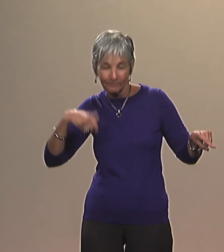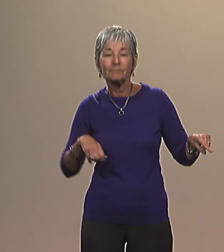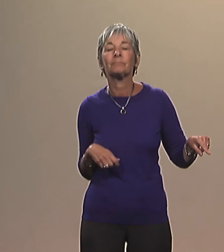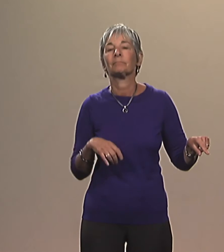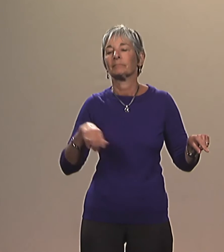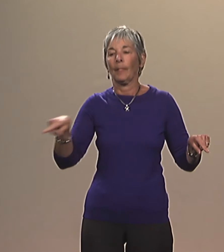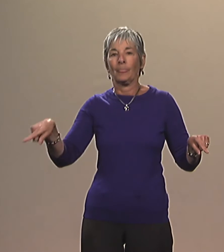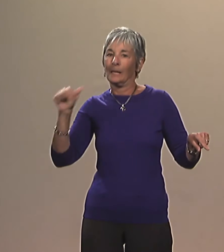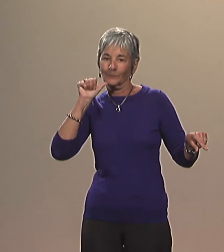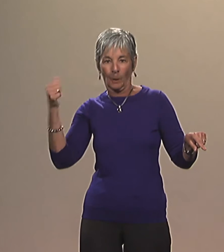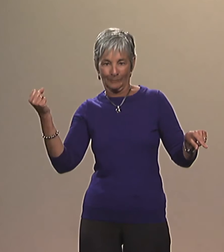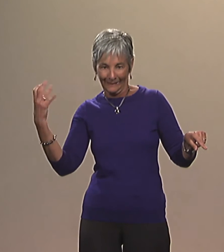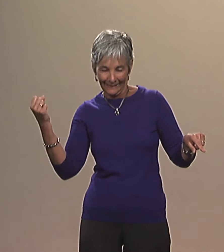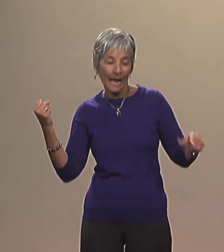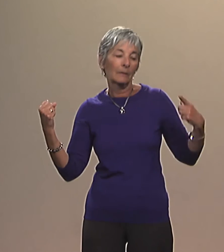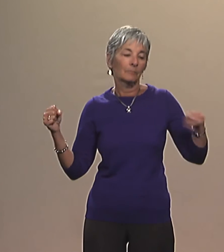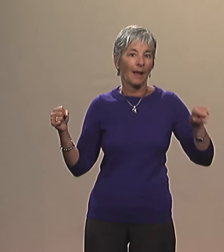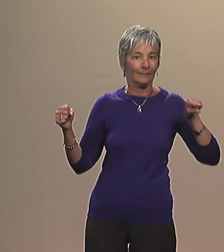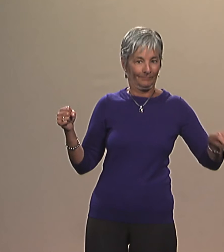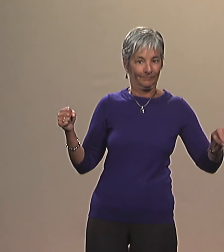group with deaf parents did sign.